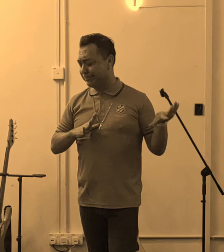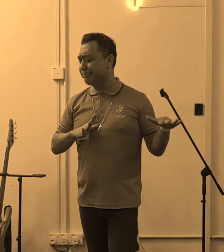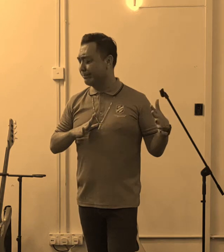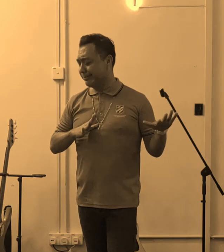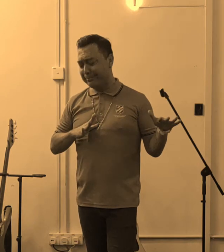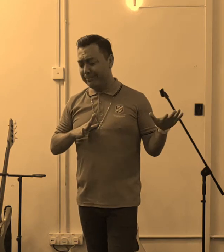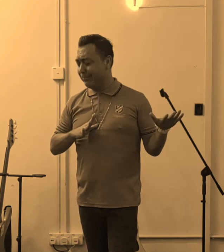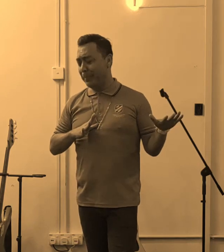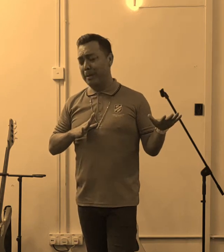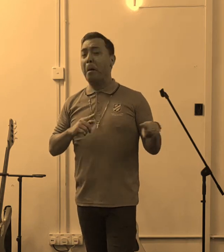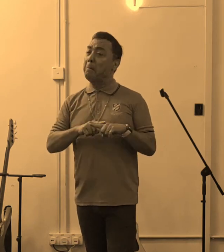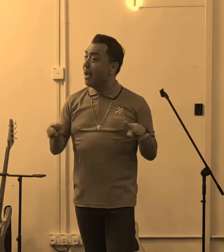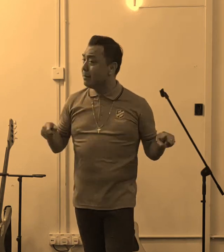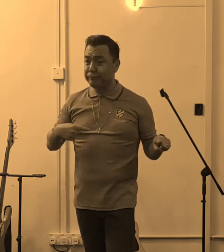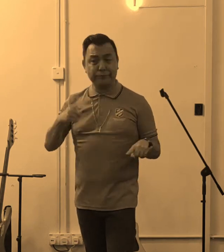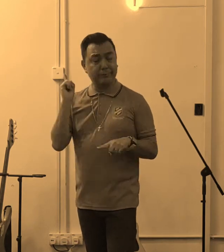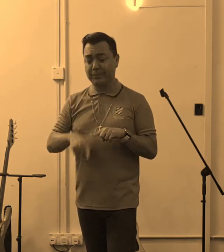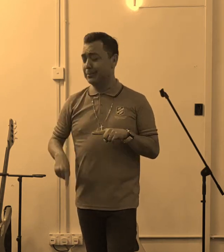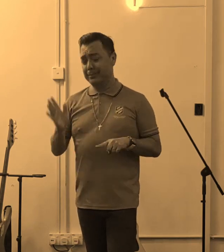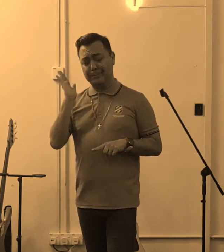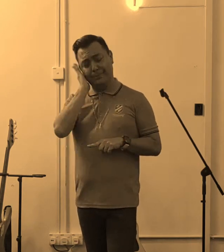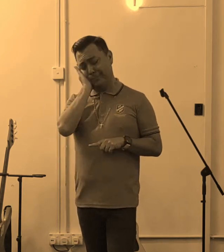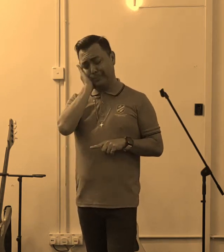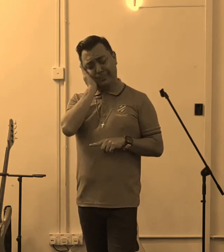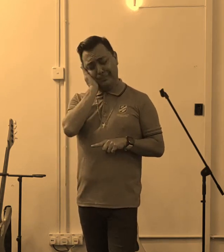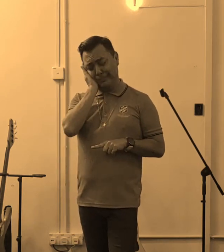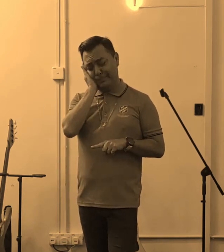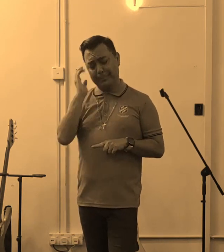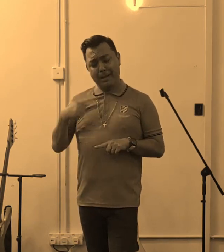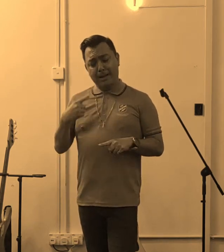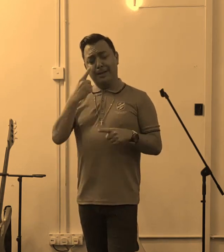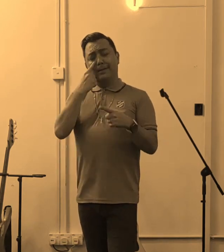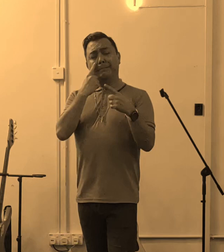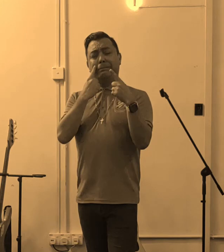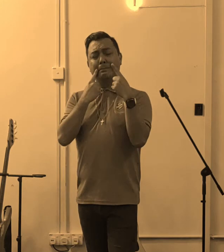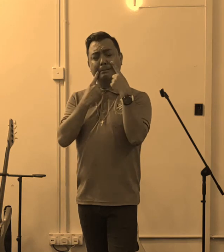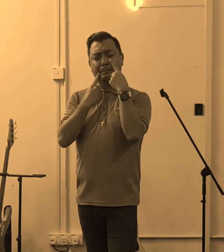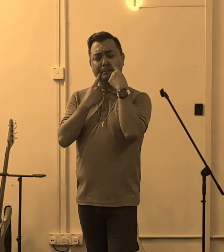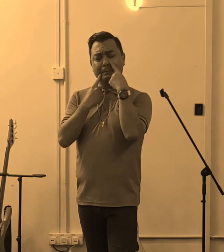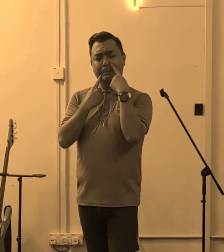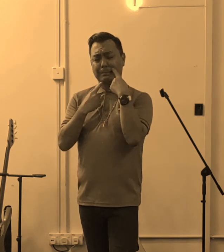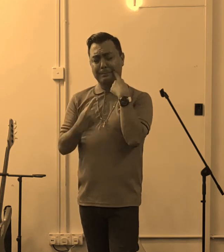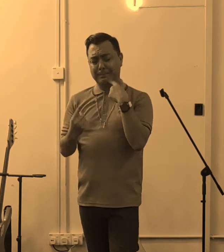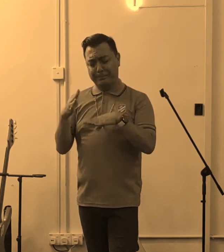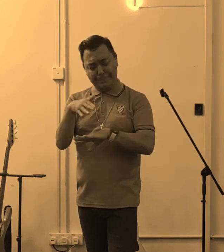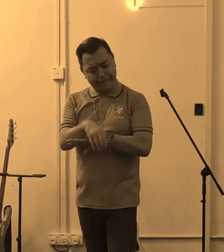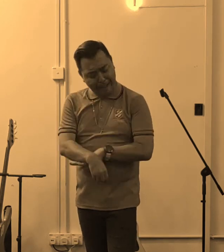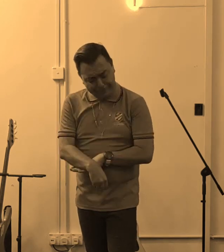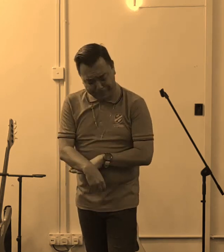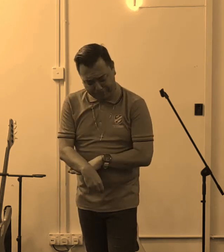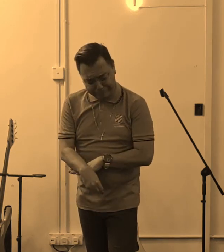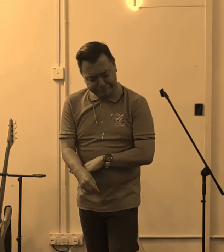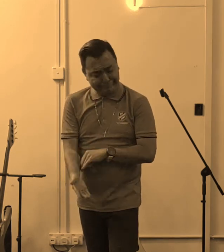all right, except I can't sleep and I cry all night till